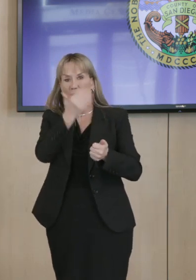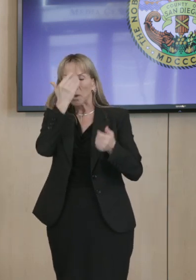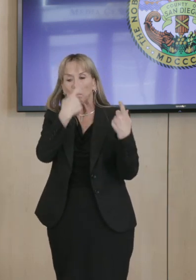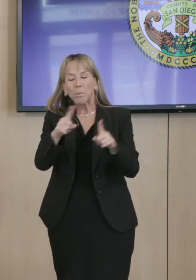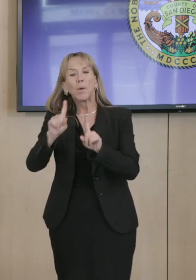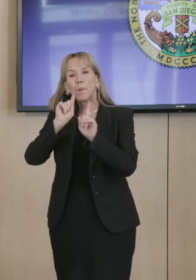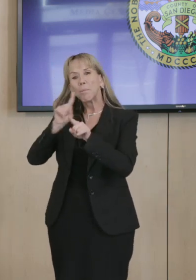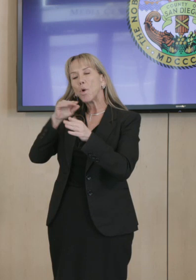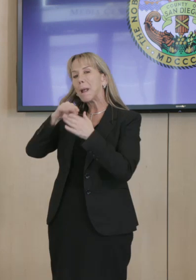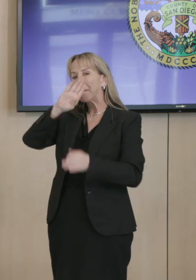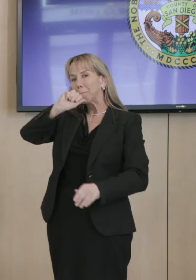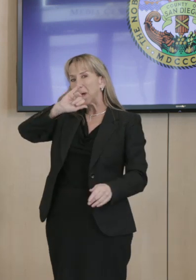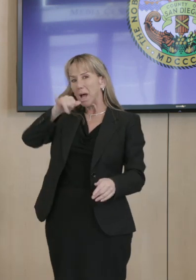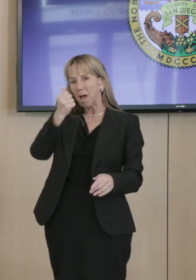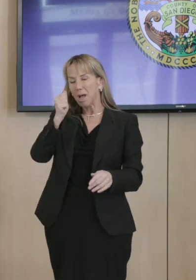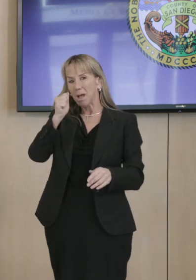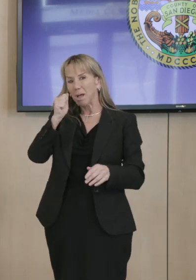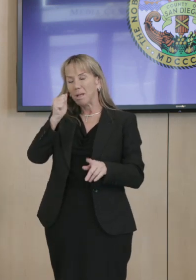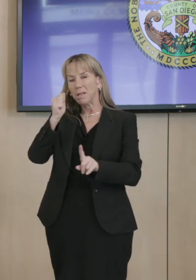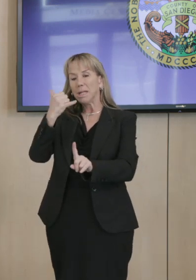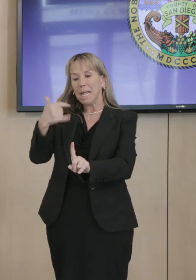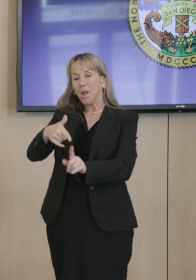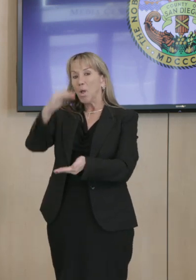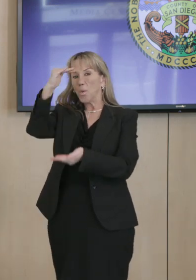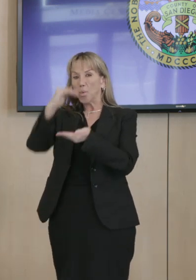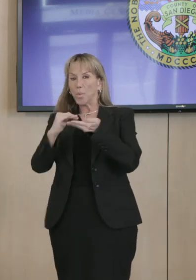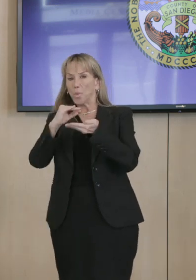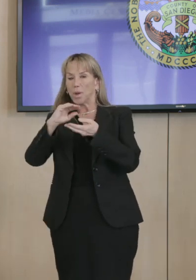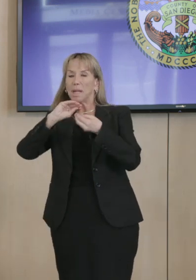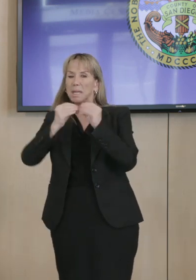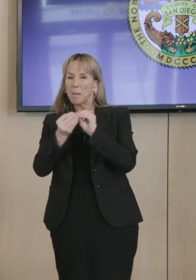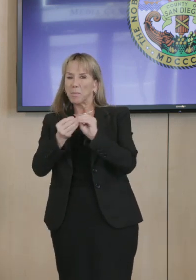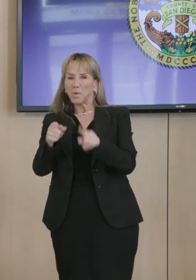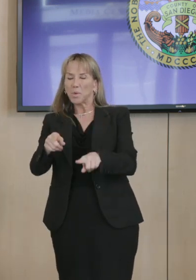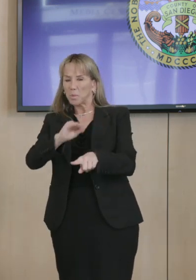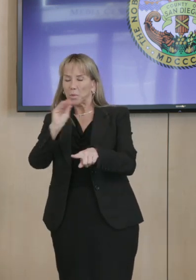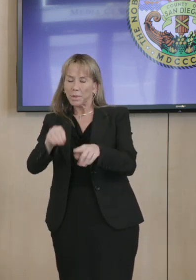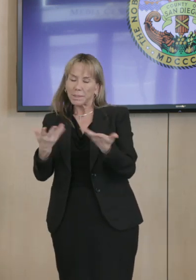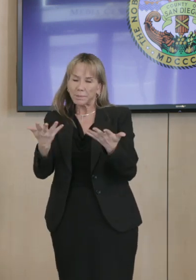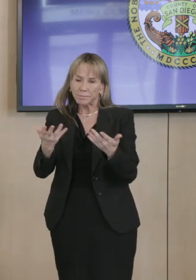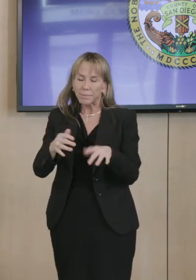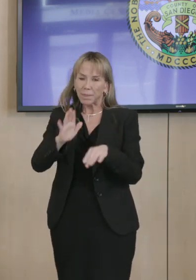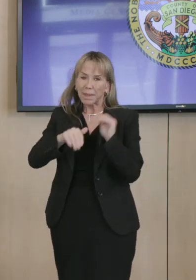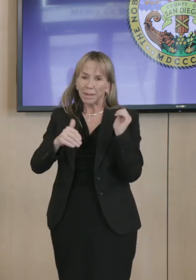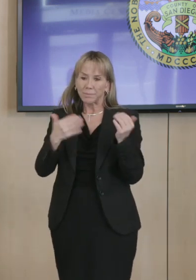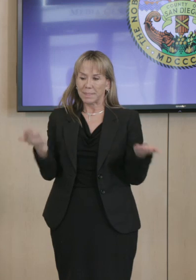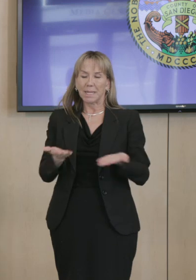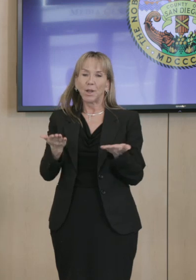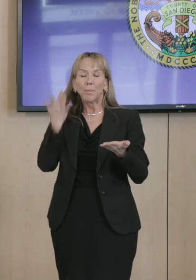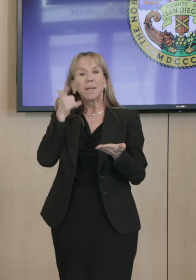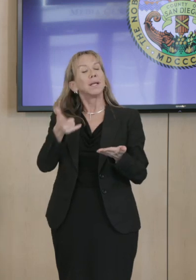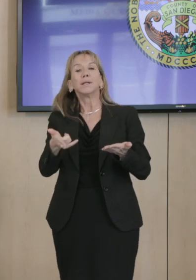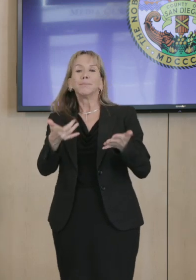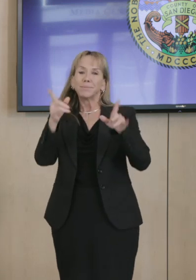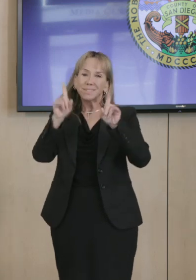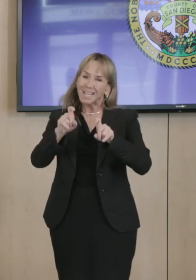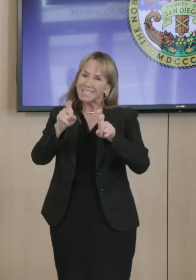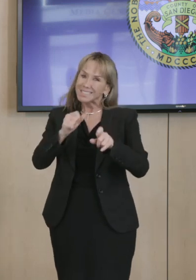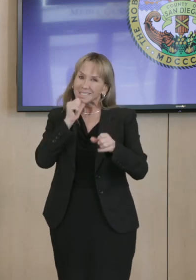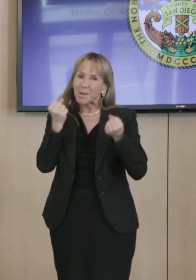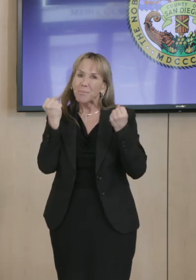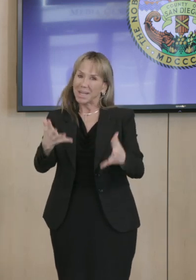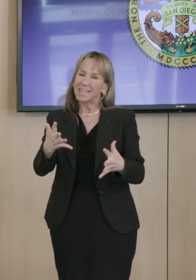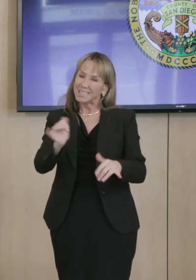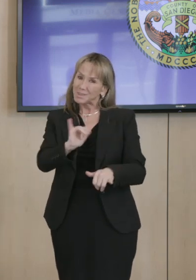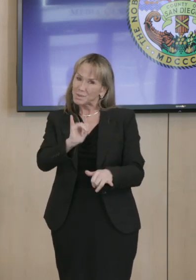have a much lower number of cases than have been reported than we do, partly because of their testing capacity,